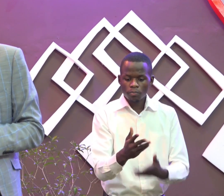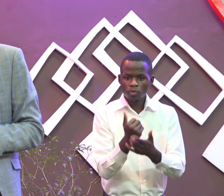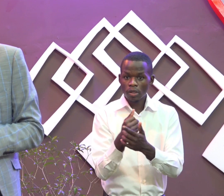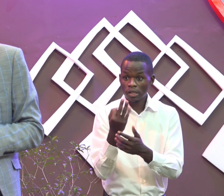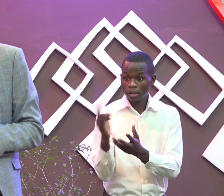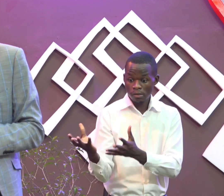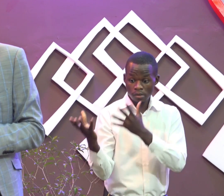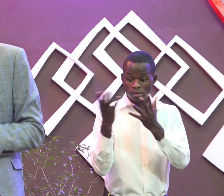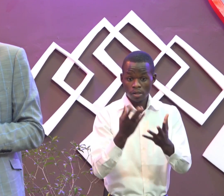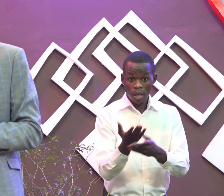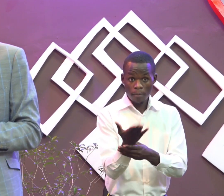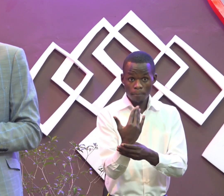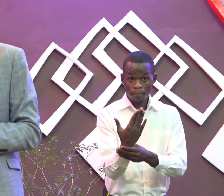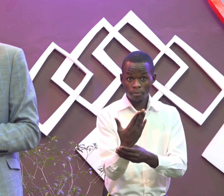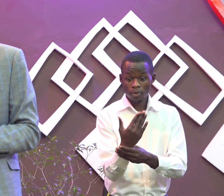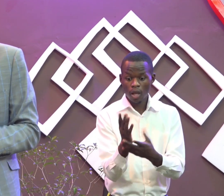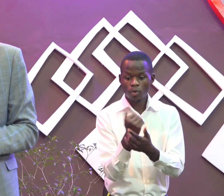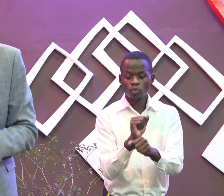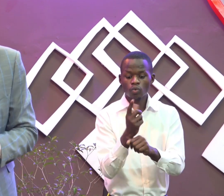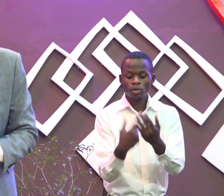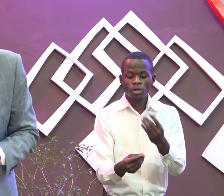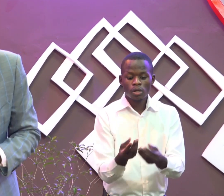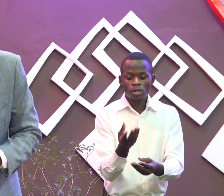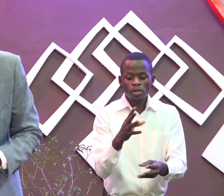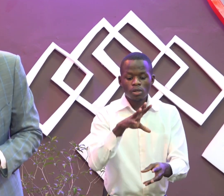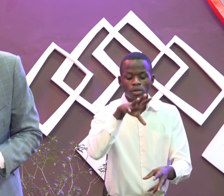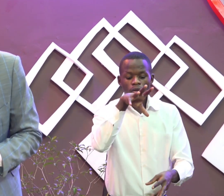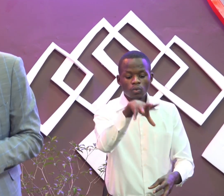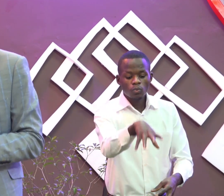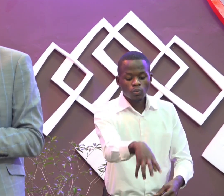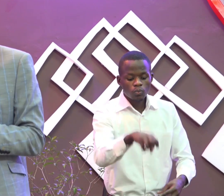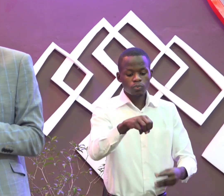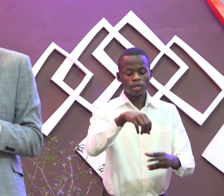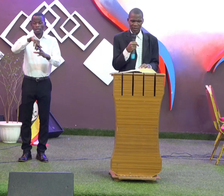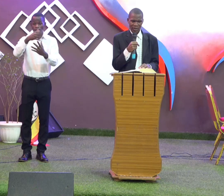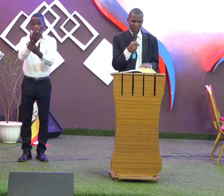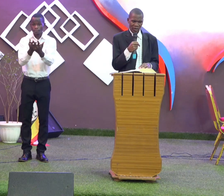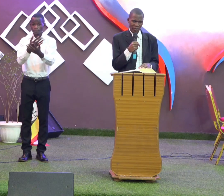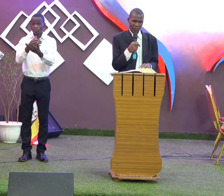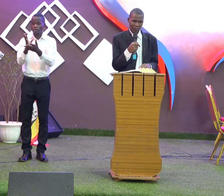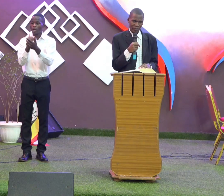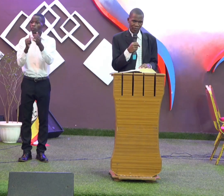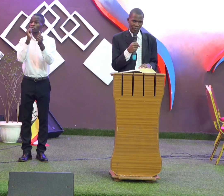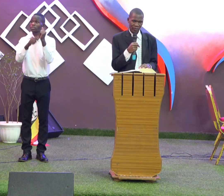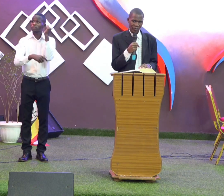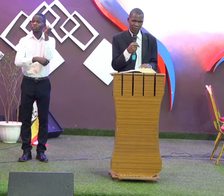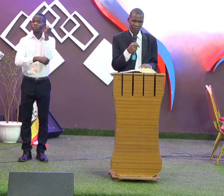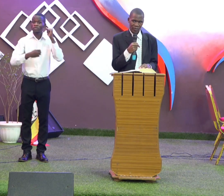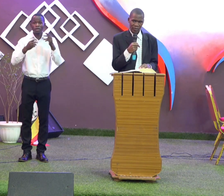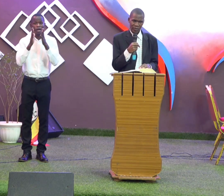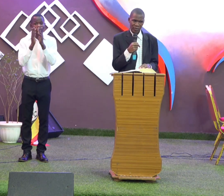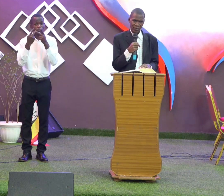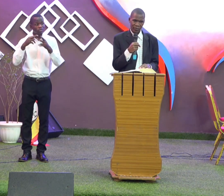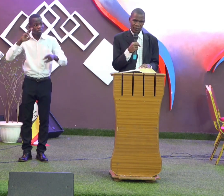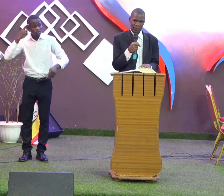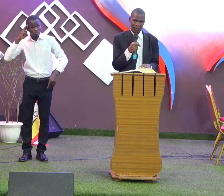bakaleeta bakagize bati oluusi oyinza okukasanga nga n'ennamba teziriiko yayoola mu kibbo naaga nange zino nzeetwalidde n'atabuka obwongo ng'ali ku kyala adduka